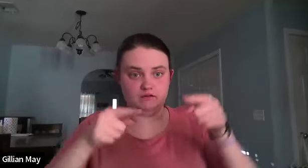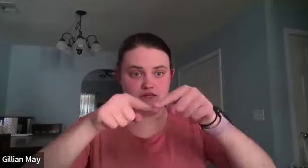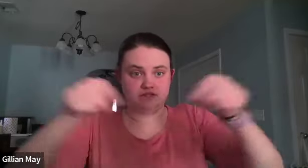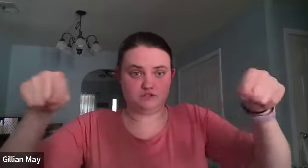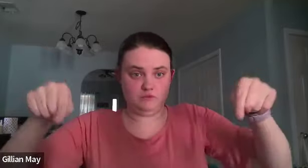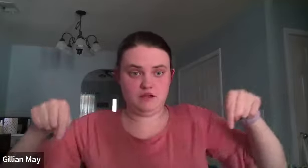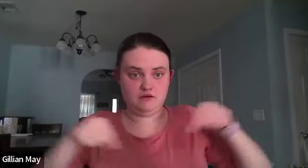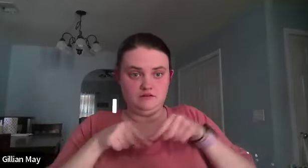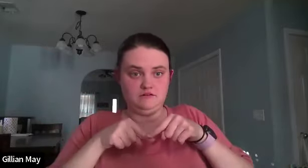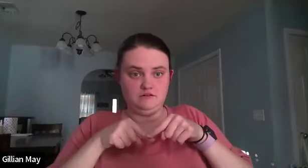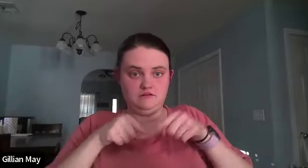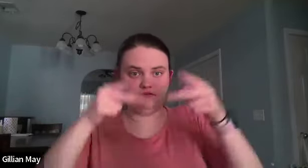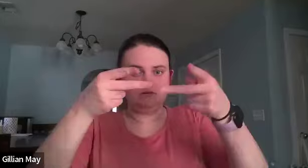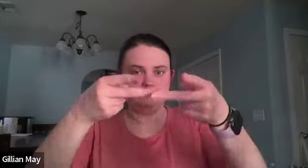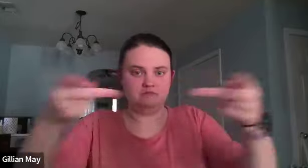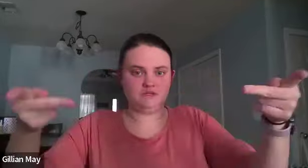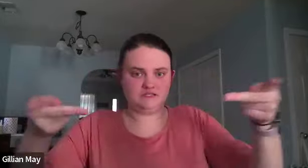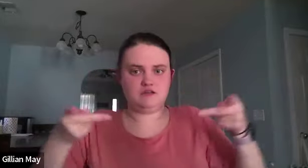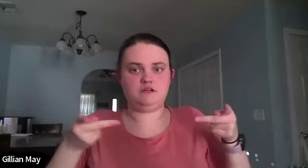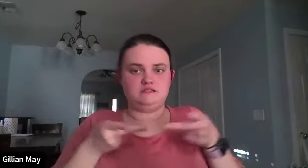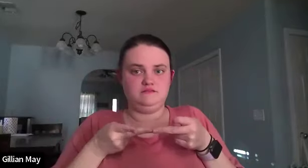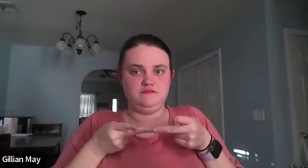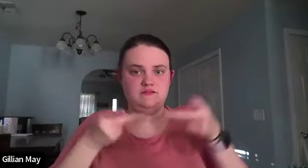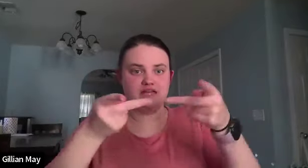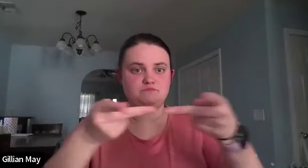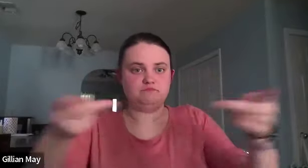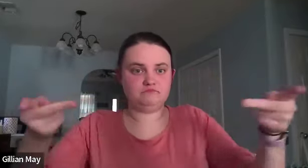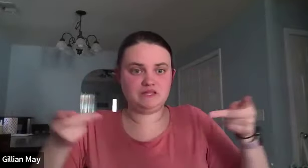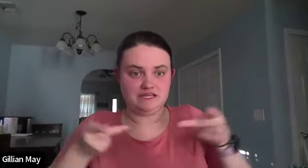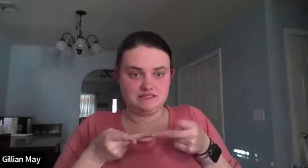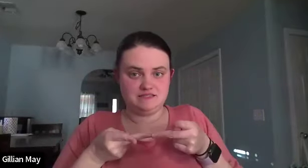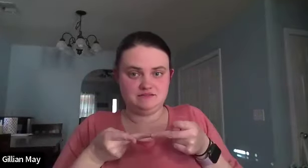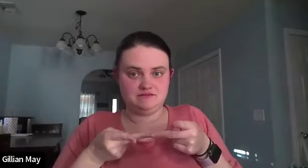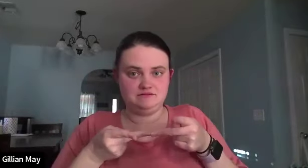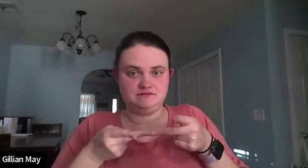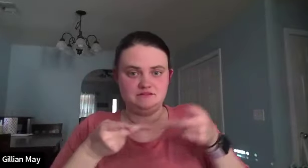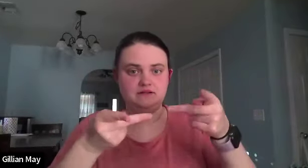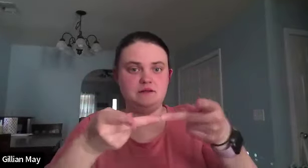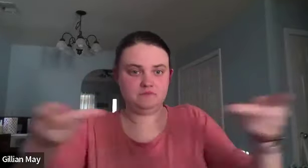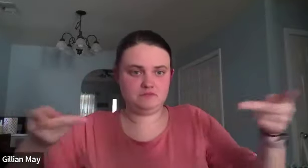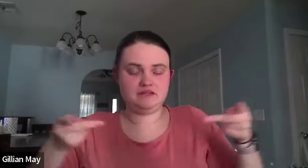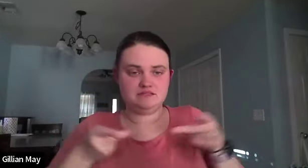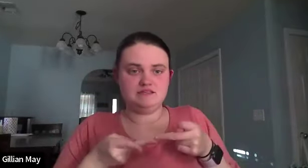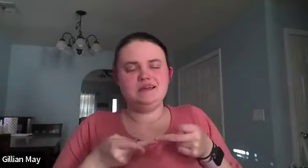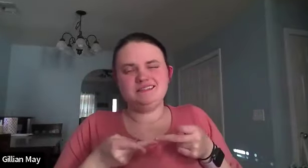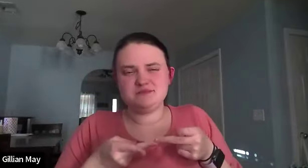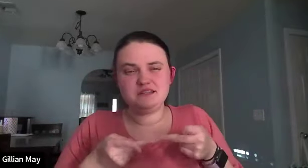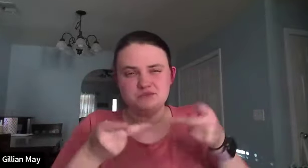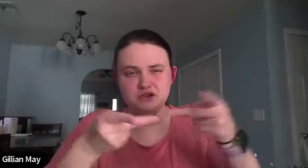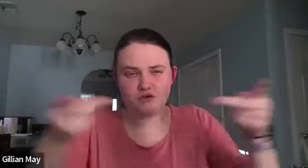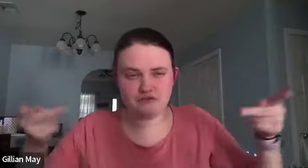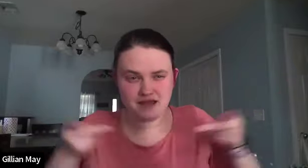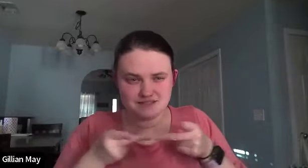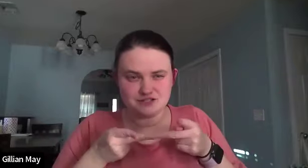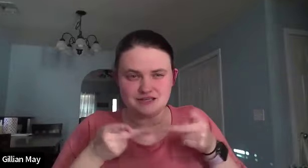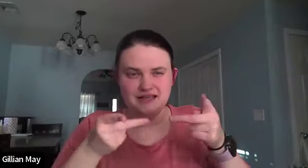like a square, but sideways. And that's place. Place. Typically, when you go faster,